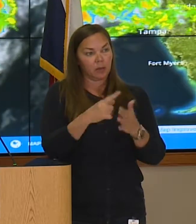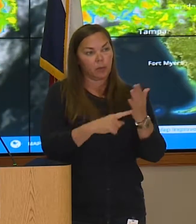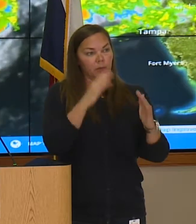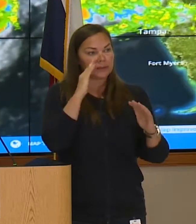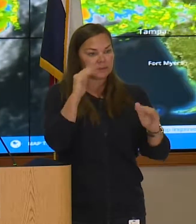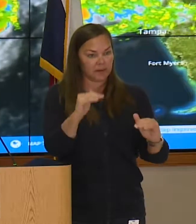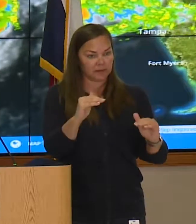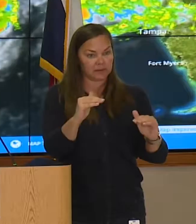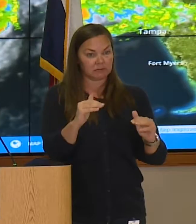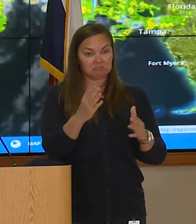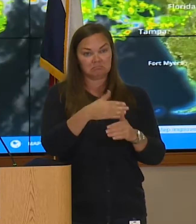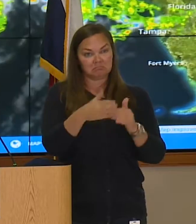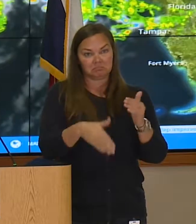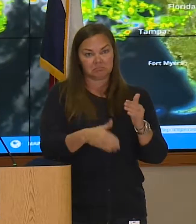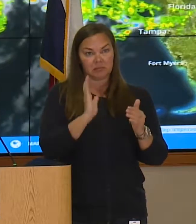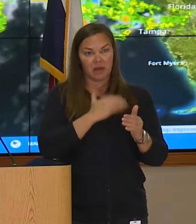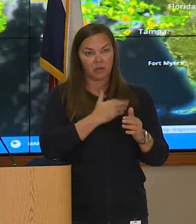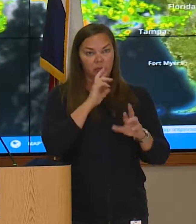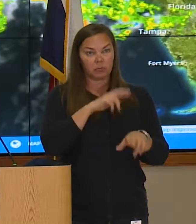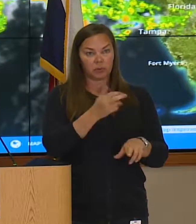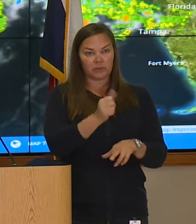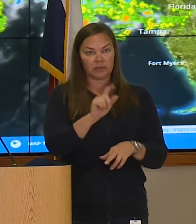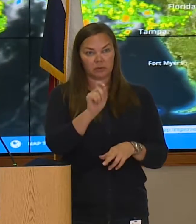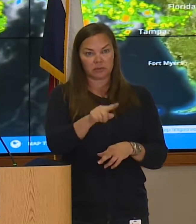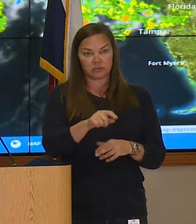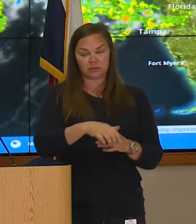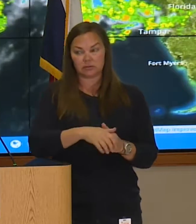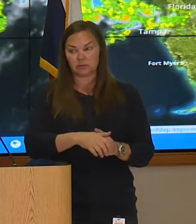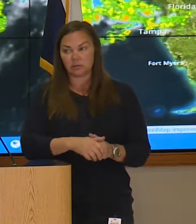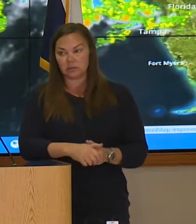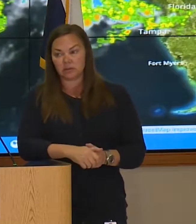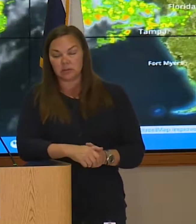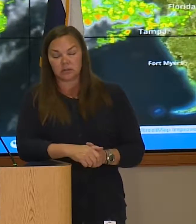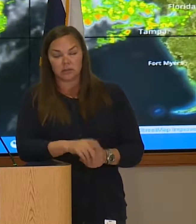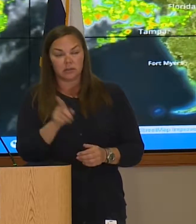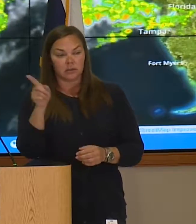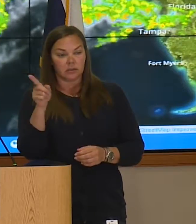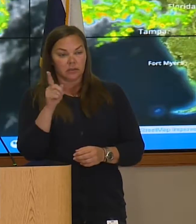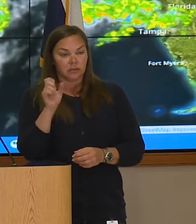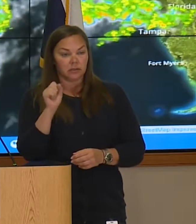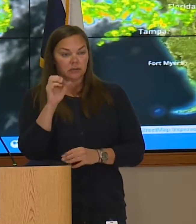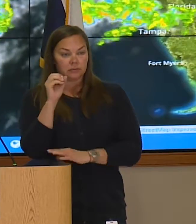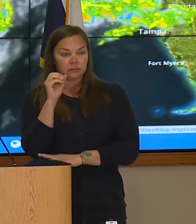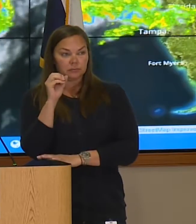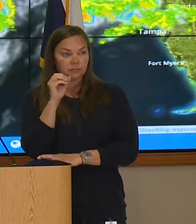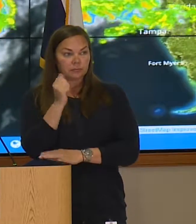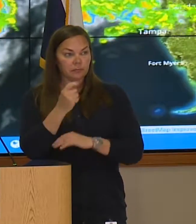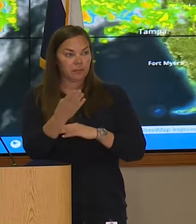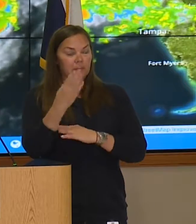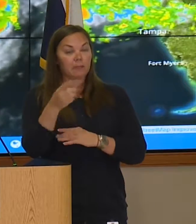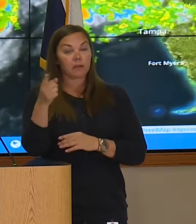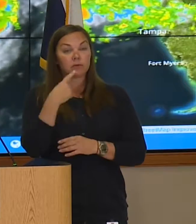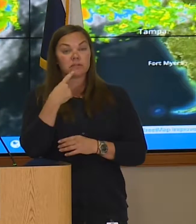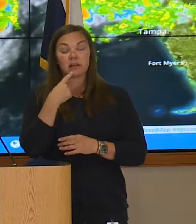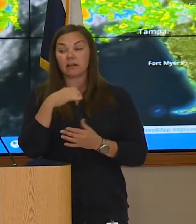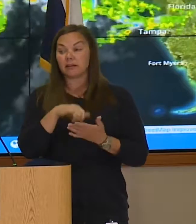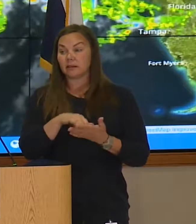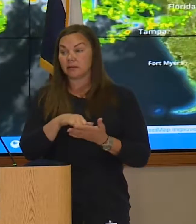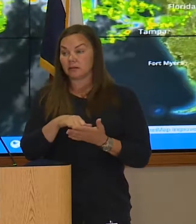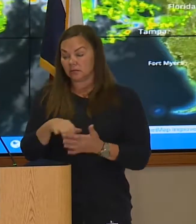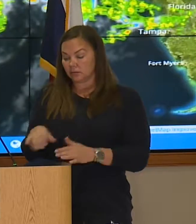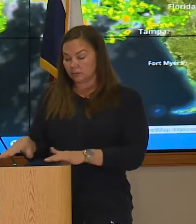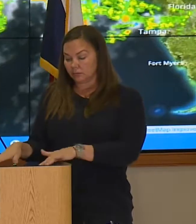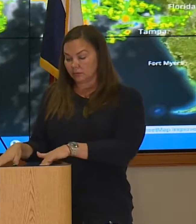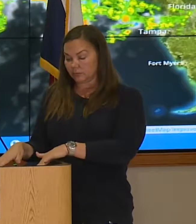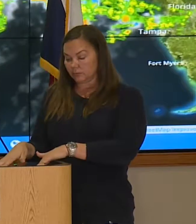conditions. And that concludes our report if there are any questions. Yeah, so this morning you said that the